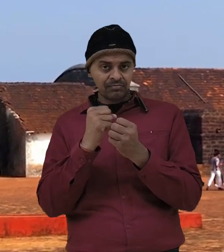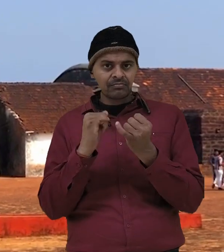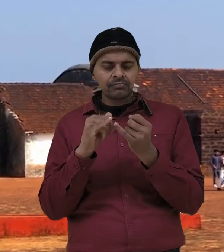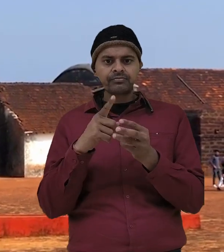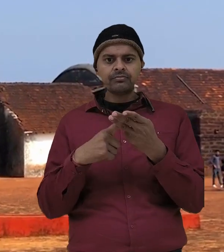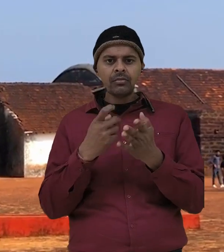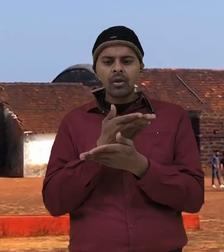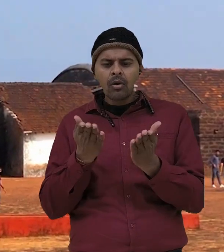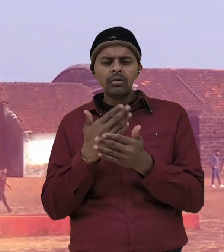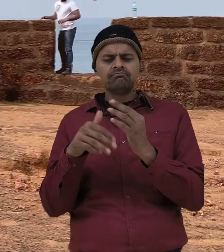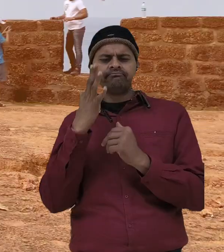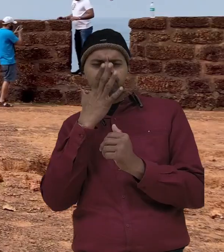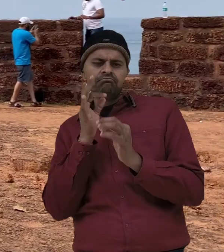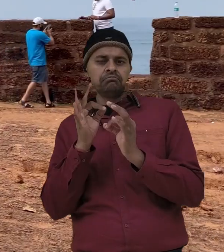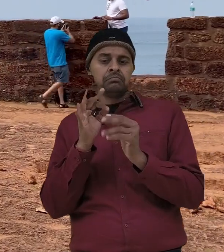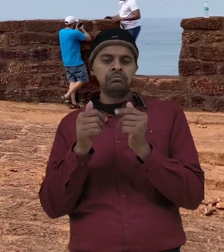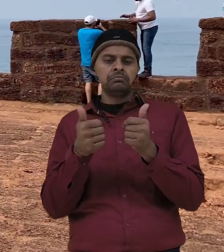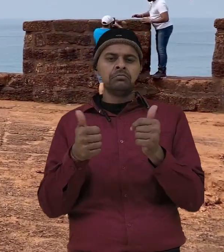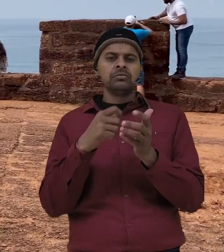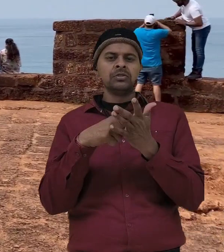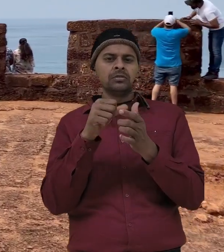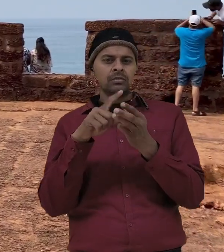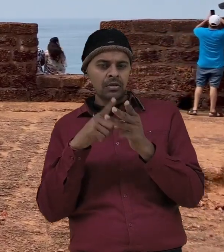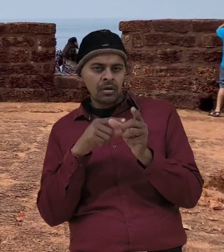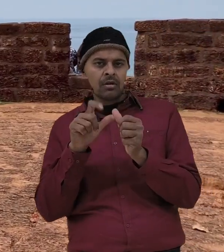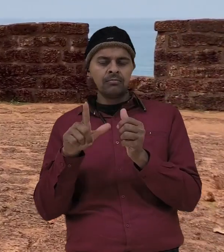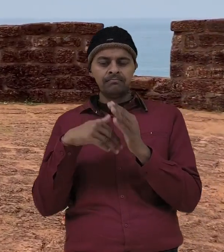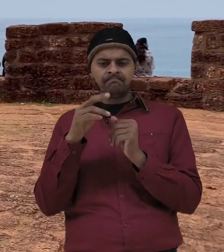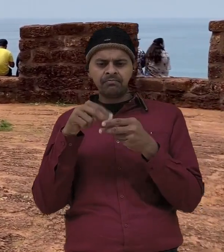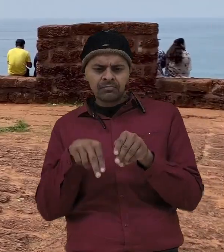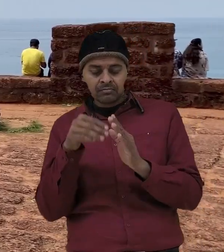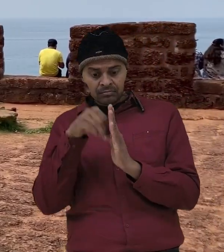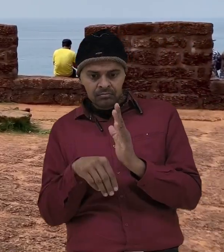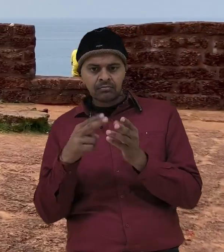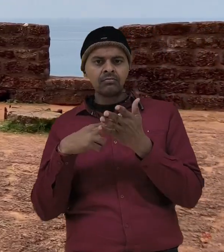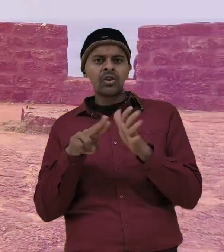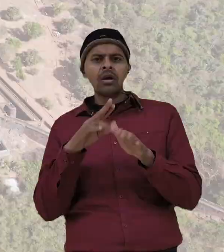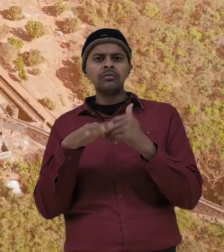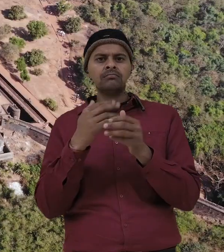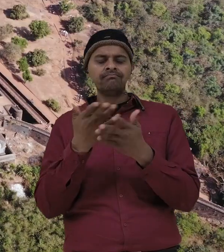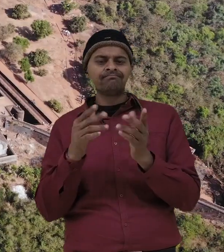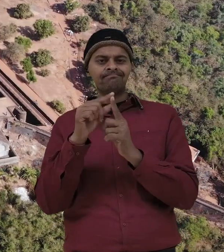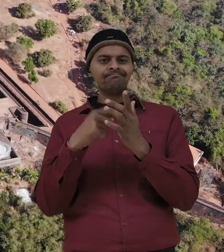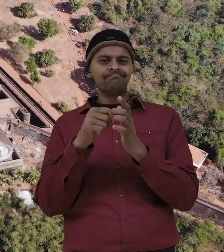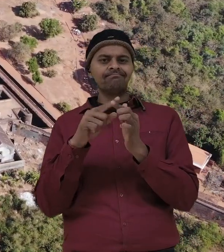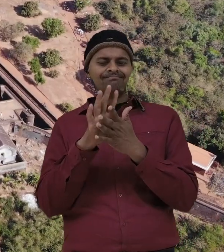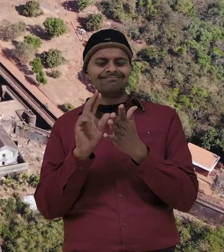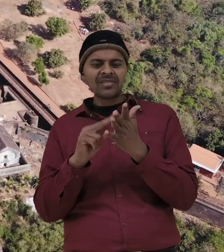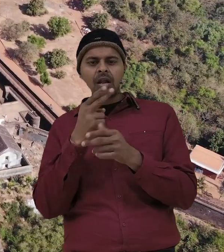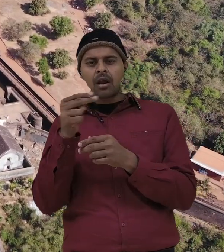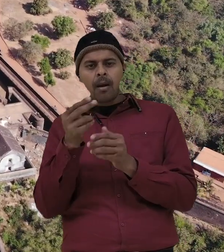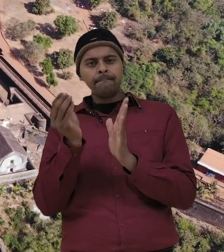lower. The upper Fort Agauda was known as Fortaleza Real, as the Royal Fort, while